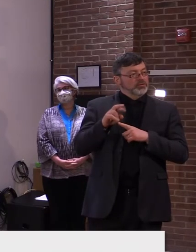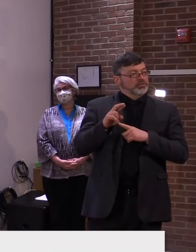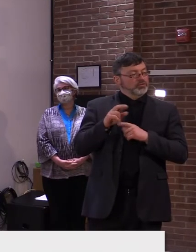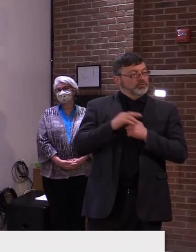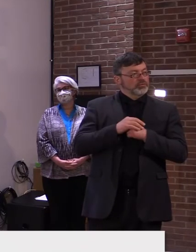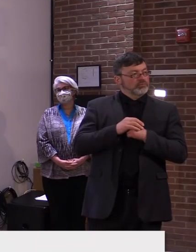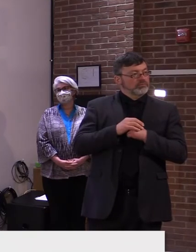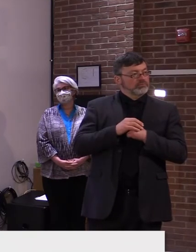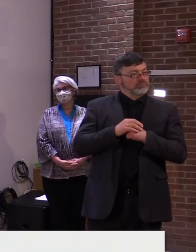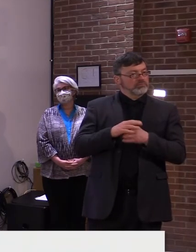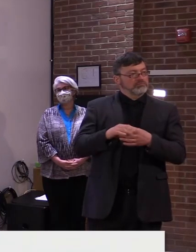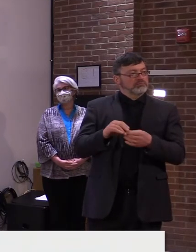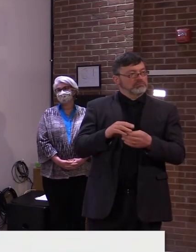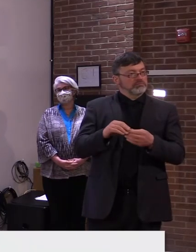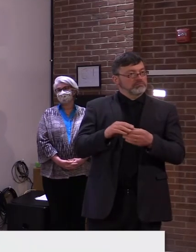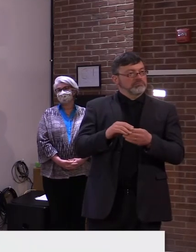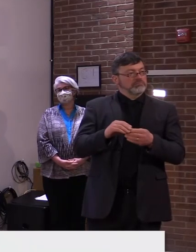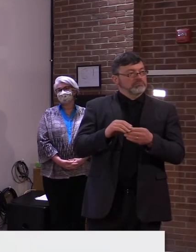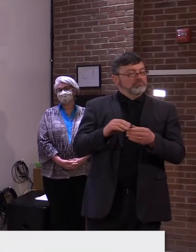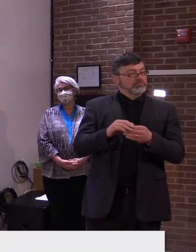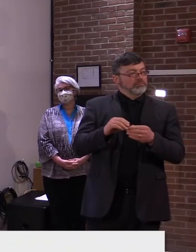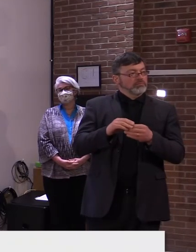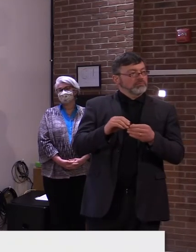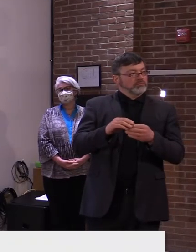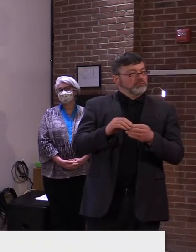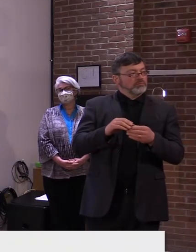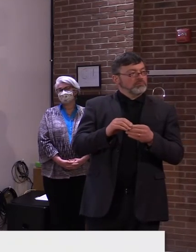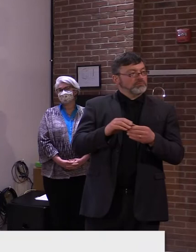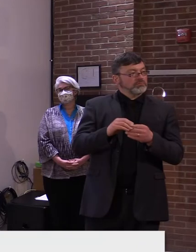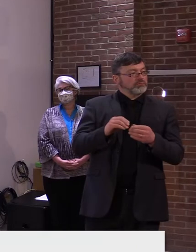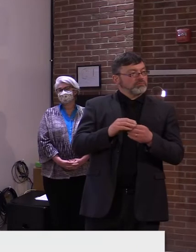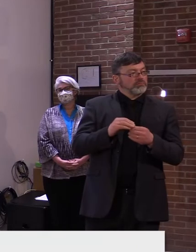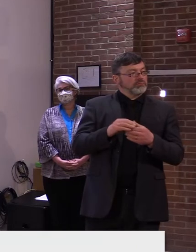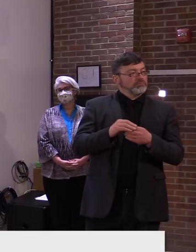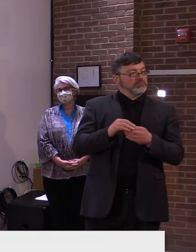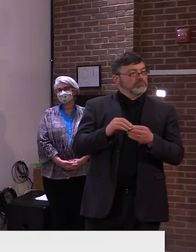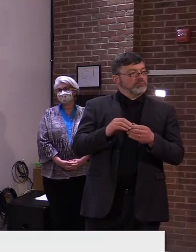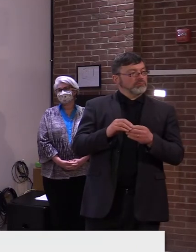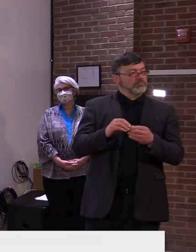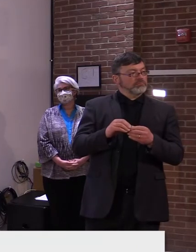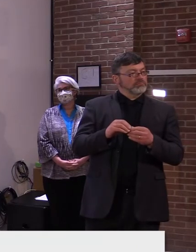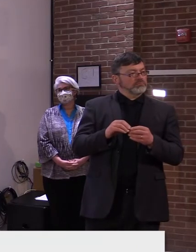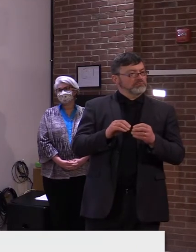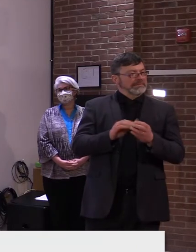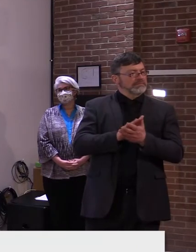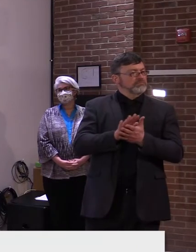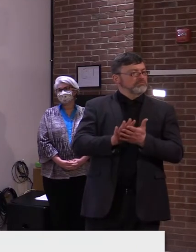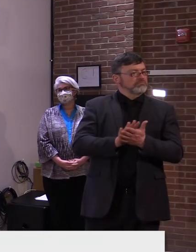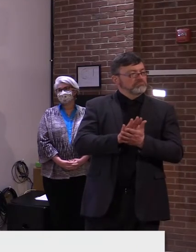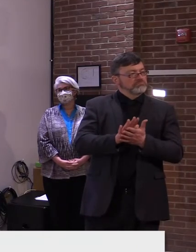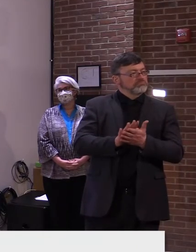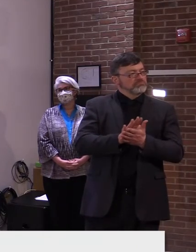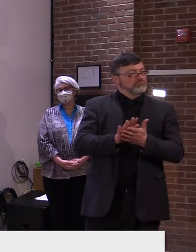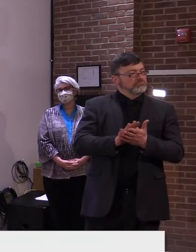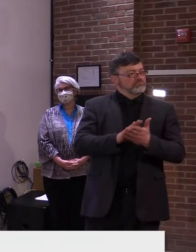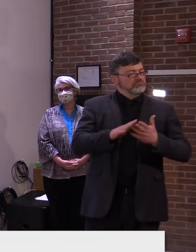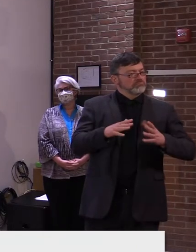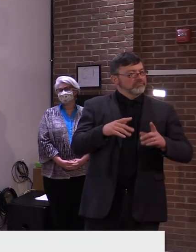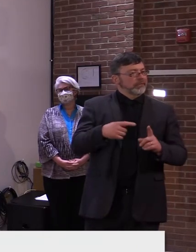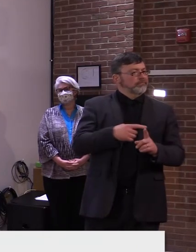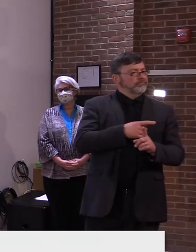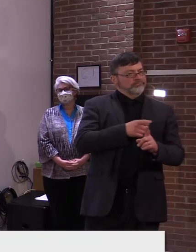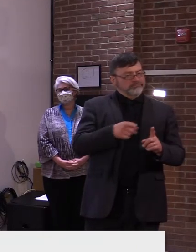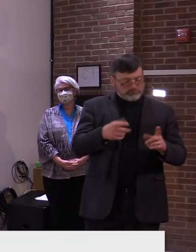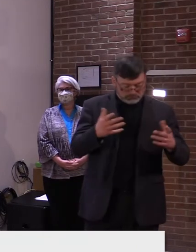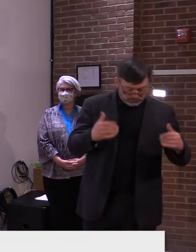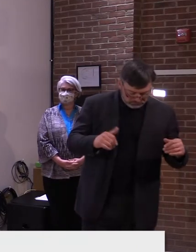before herd immunity, right? I mean, since if 60% of the population can't get the virus, it